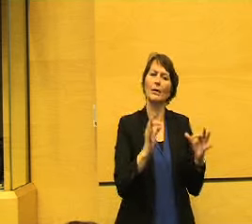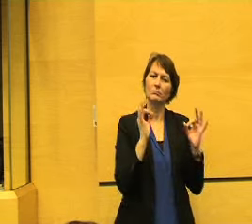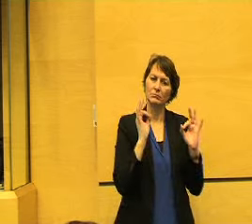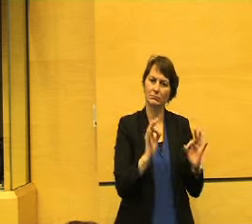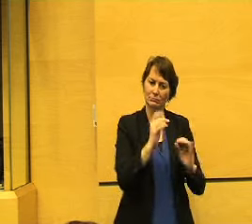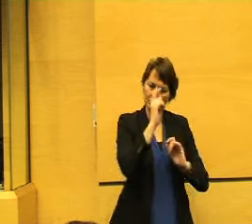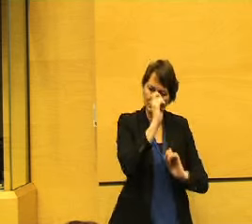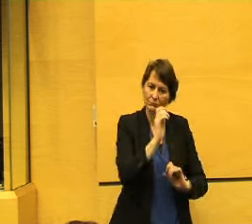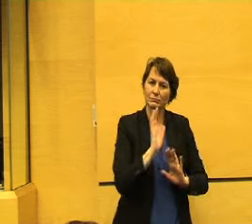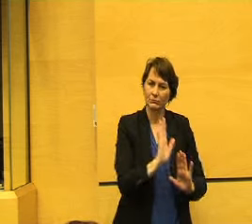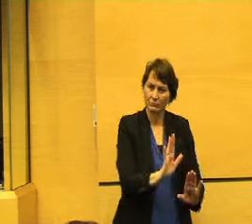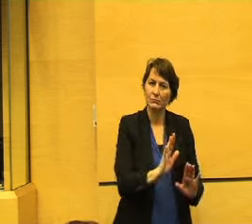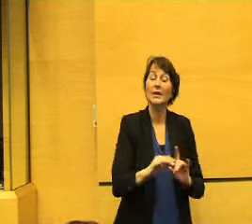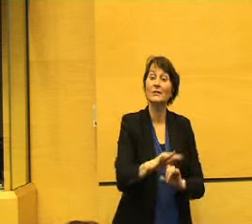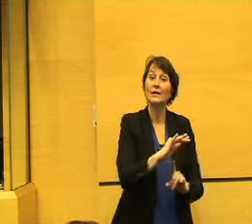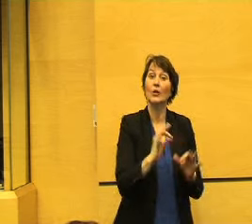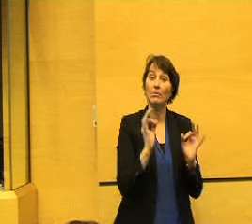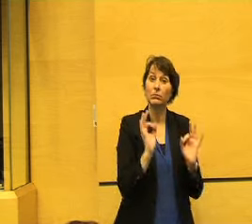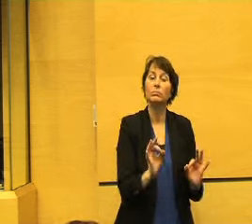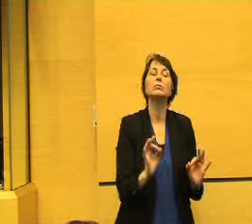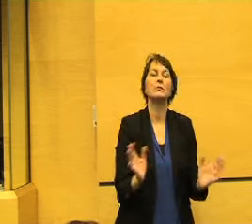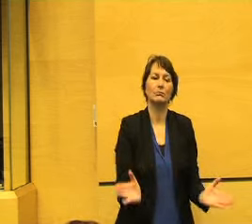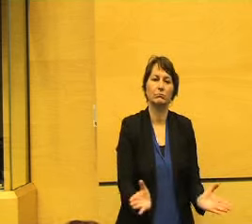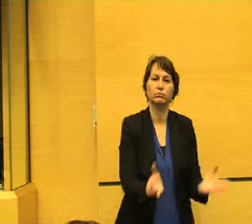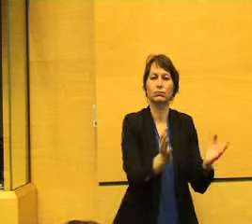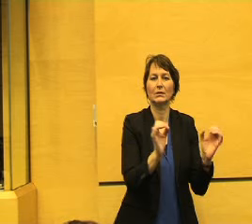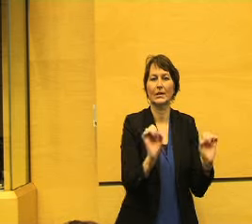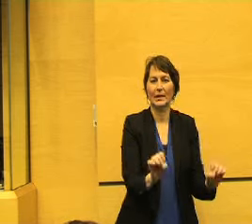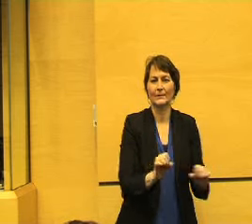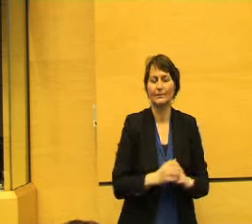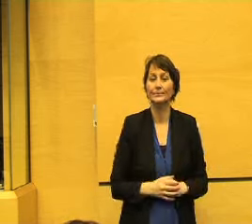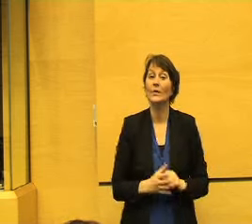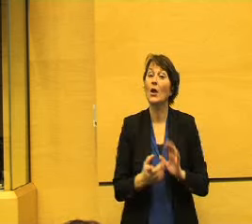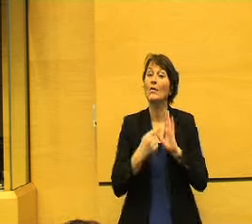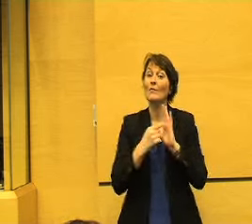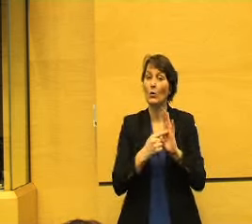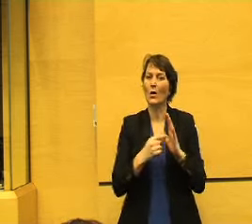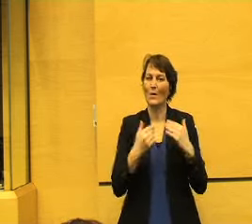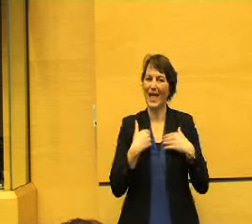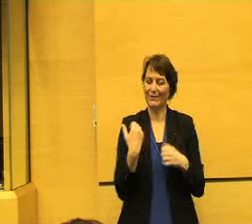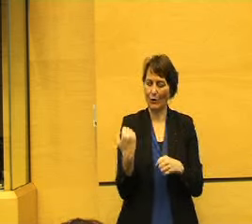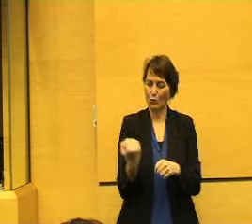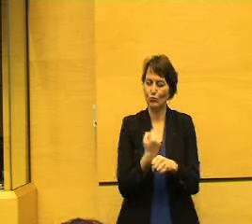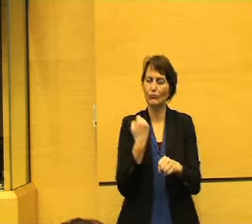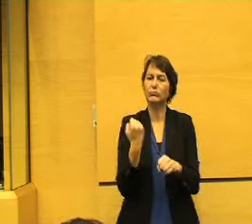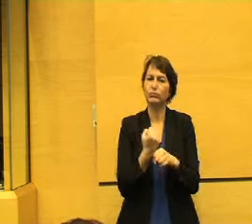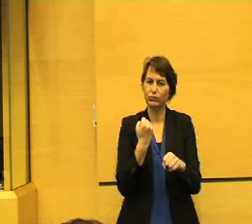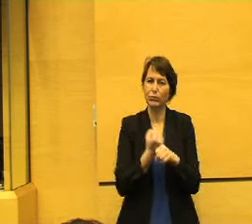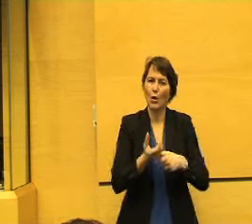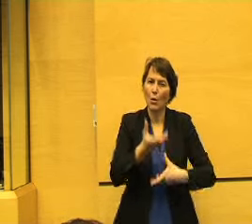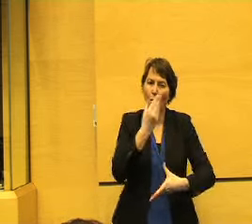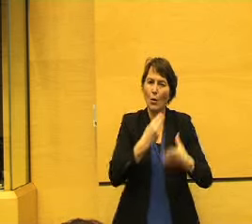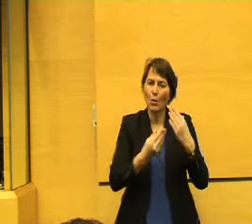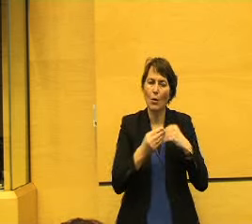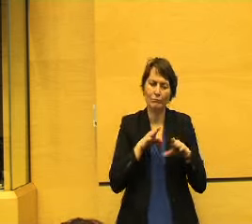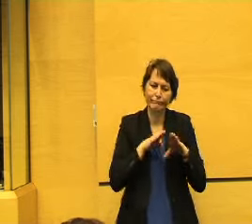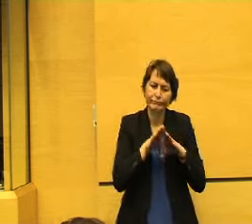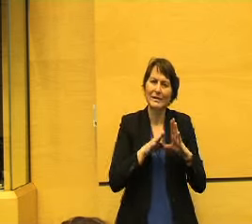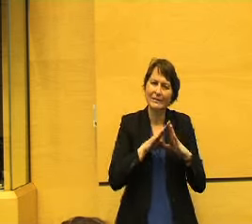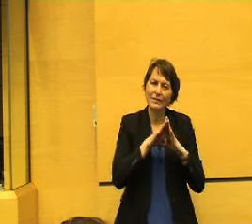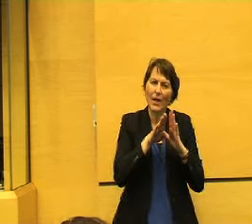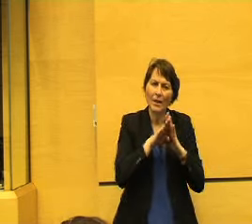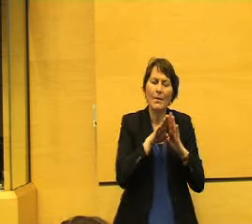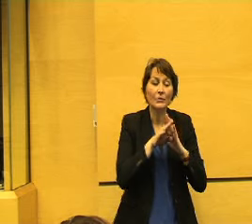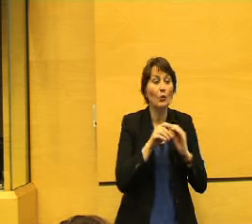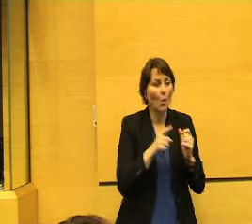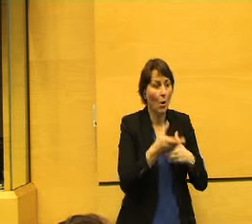situation allows. For example, we have been providing occupational skills development so that they will have means to earn